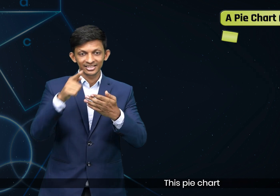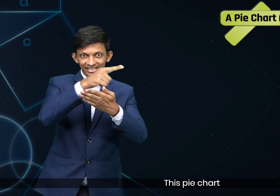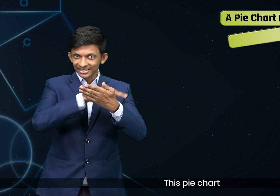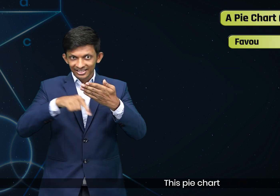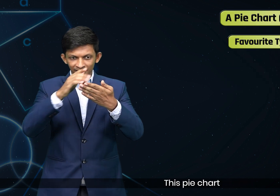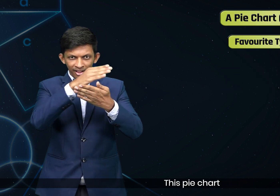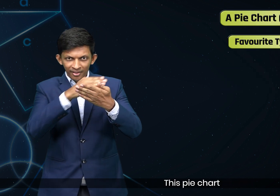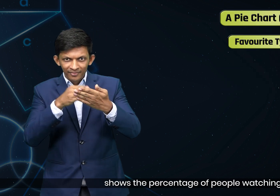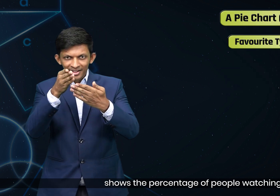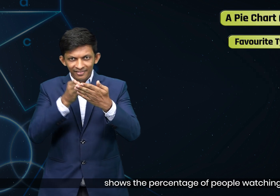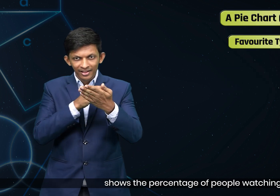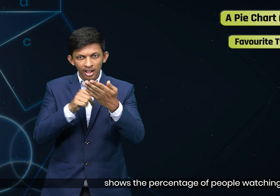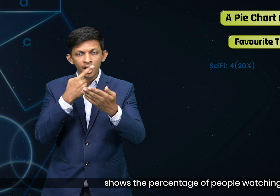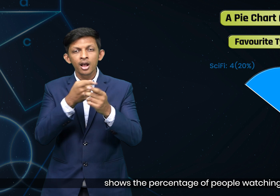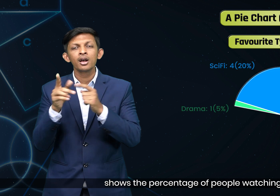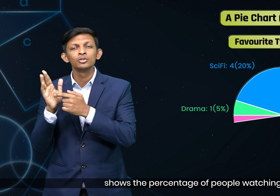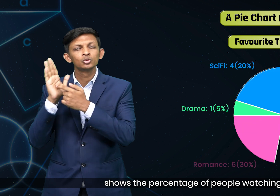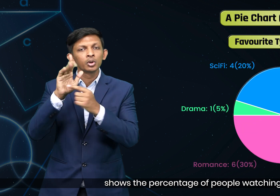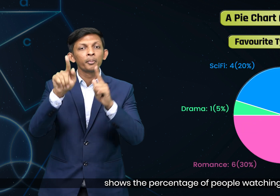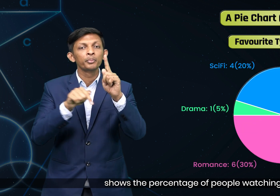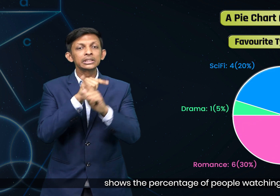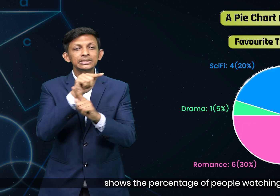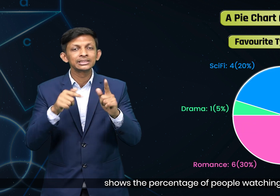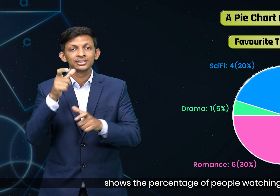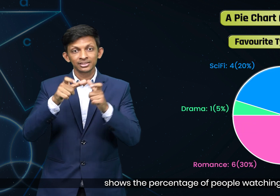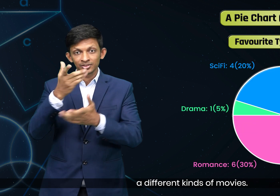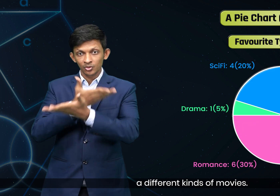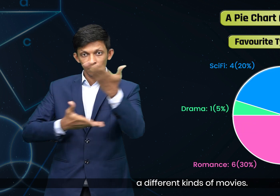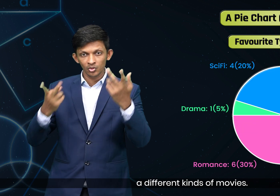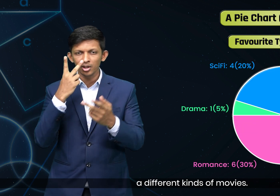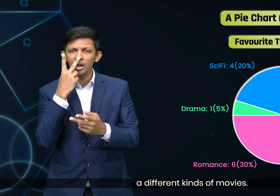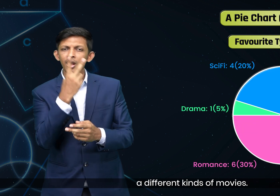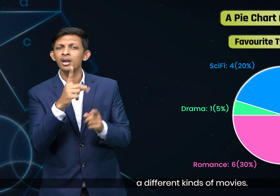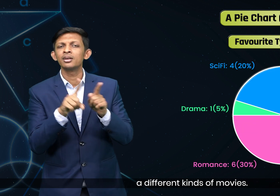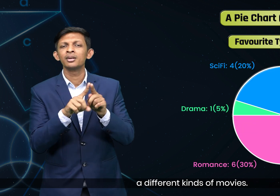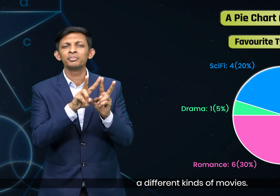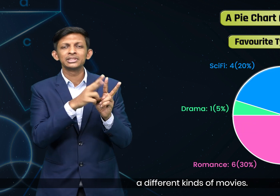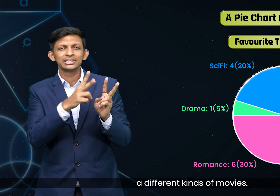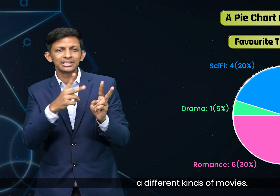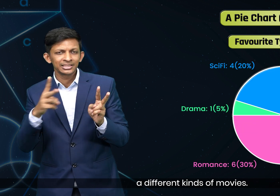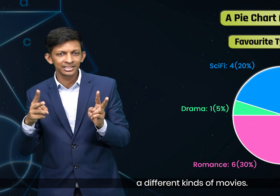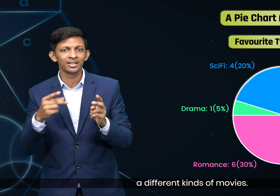This pie chart shows the percentage of people watching different kinds of movies.